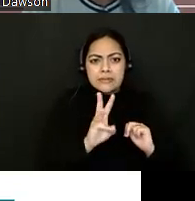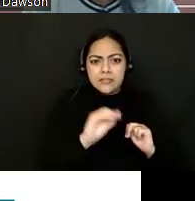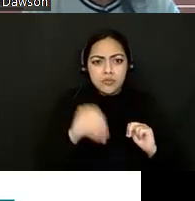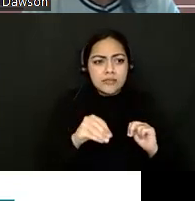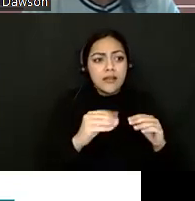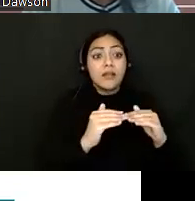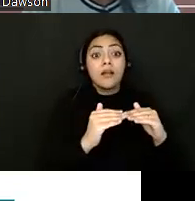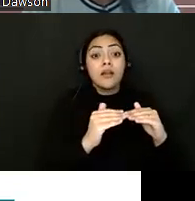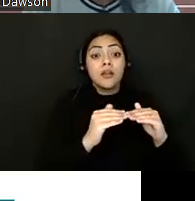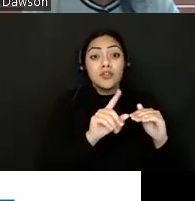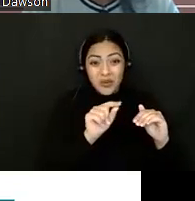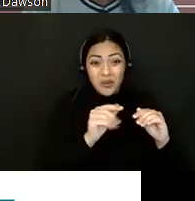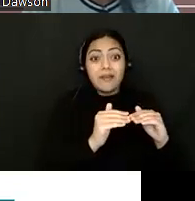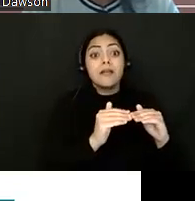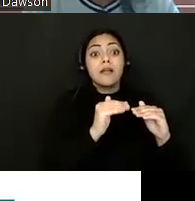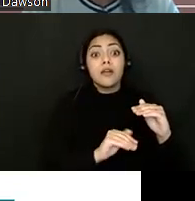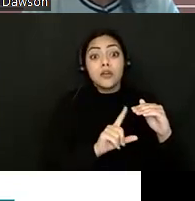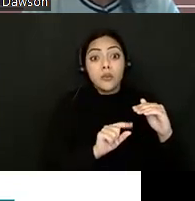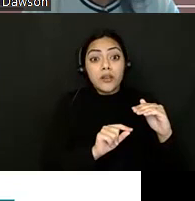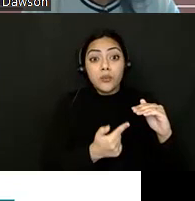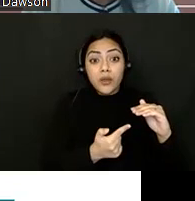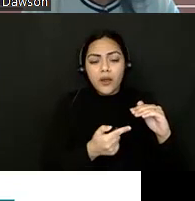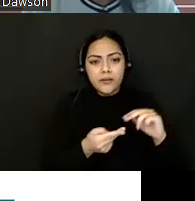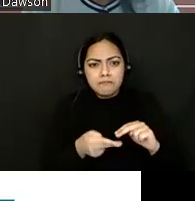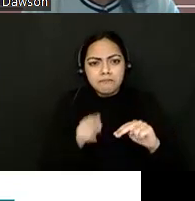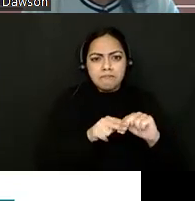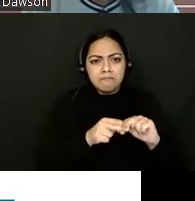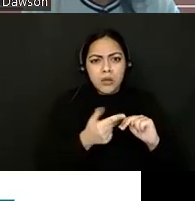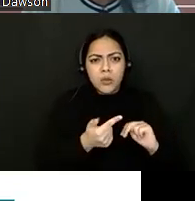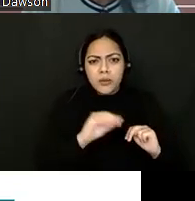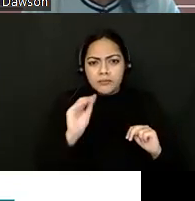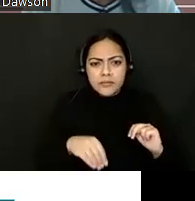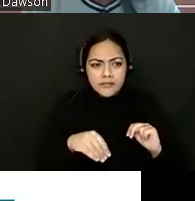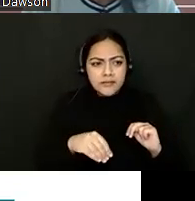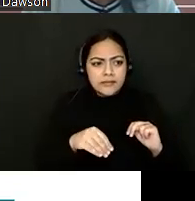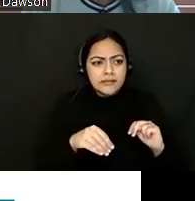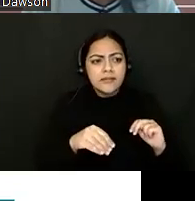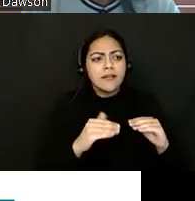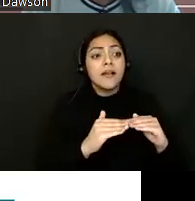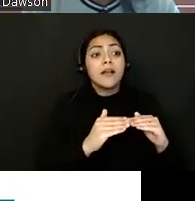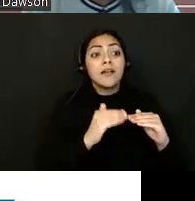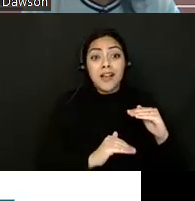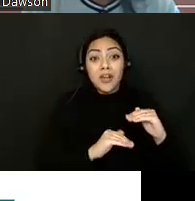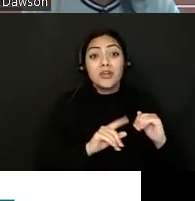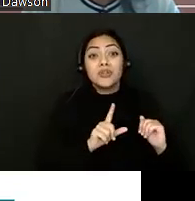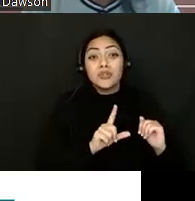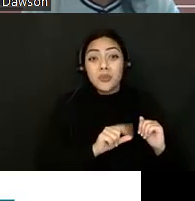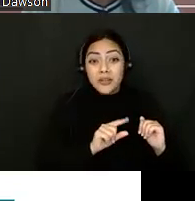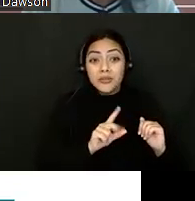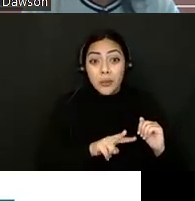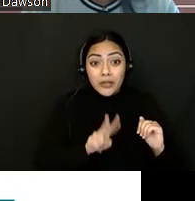2021 had a 20% increase, and 2022 is currently at a 24%